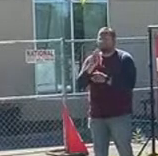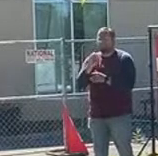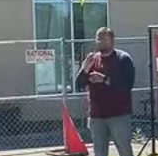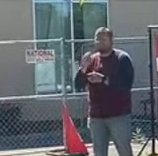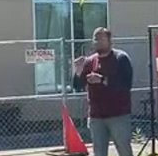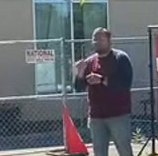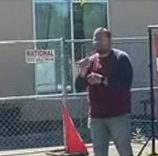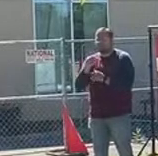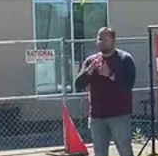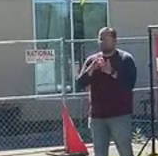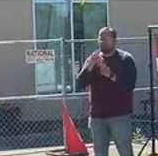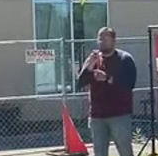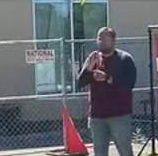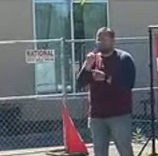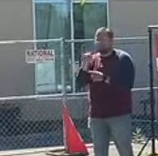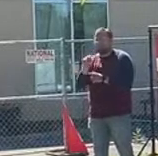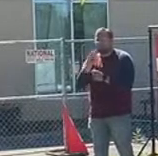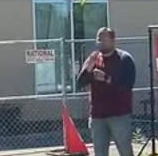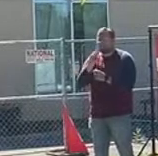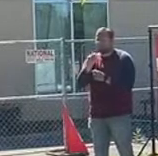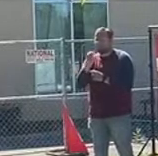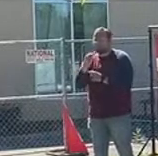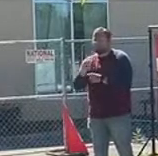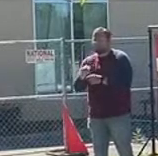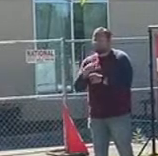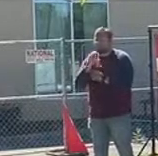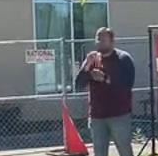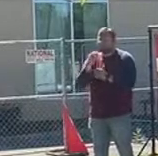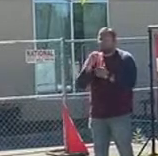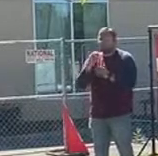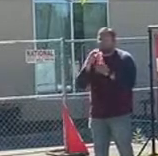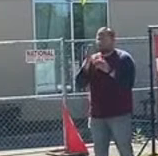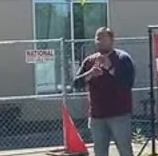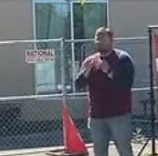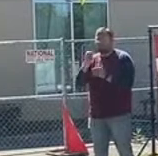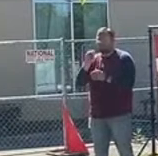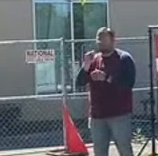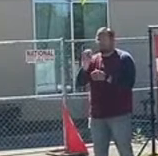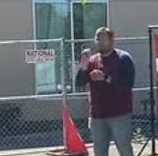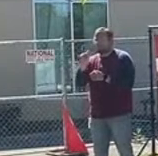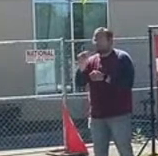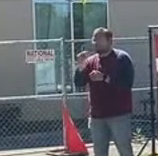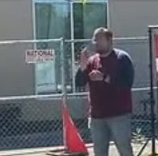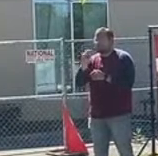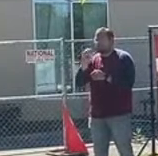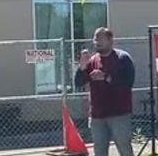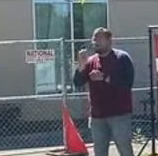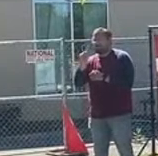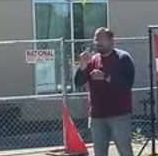Munoz, and then we will end with Otoota Mele Letisi.